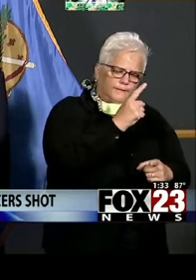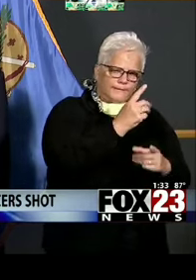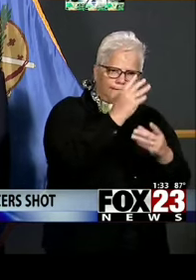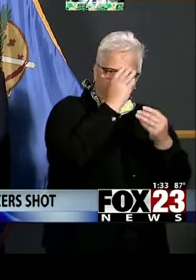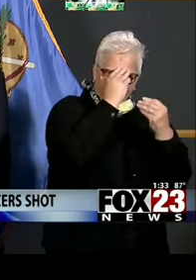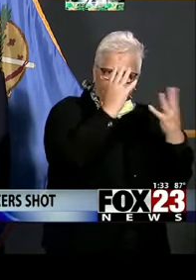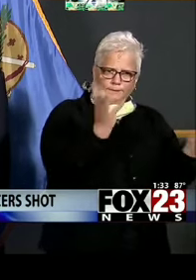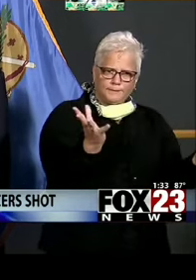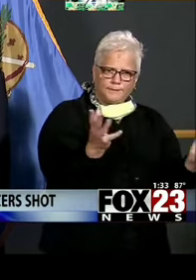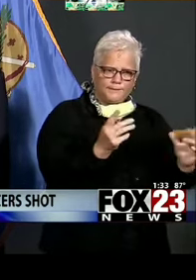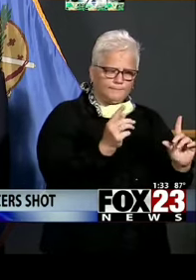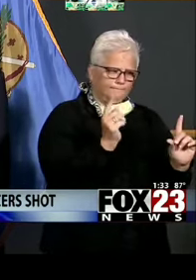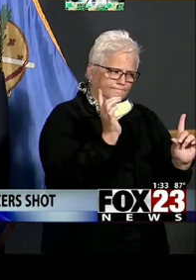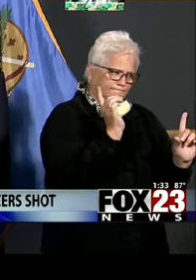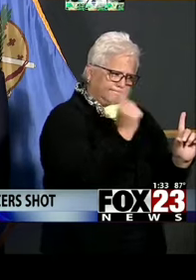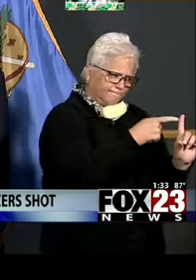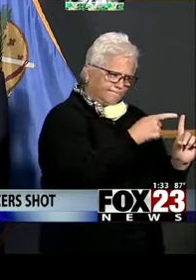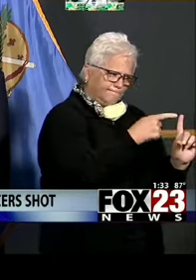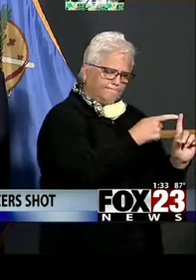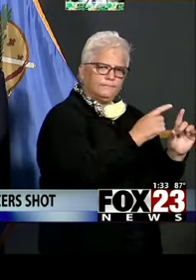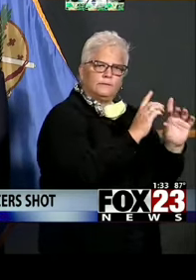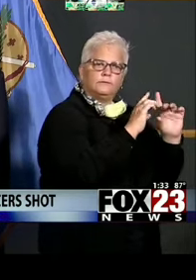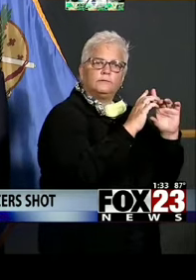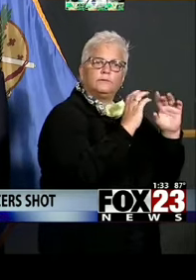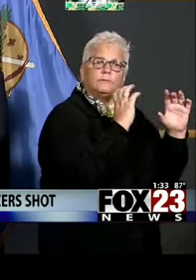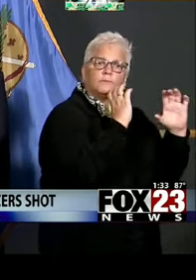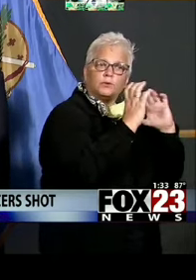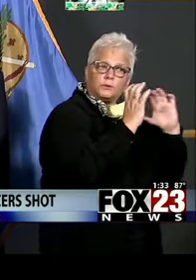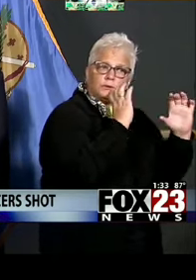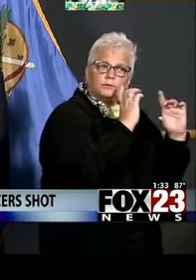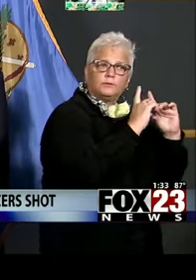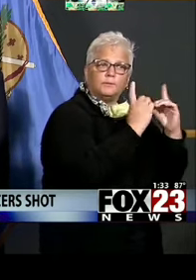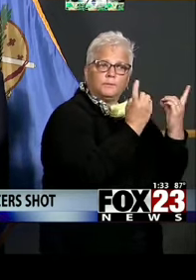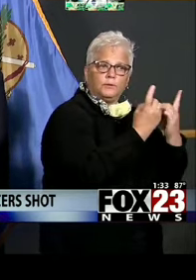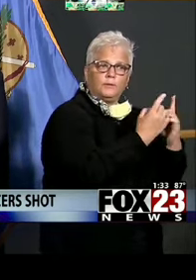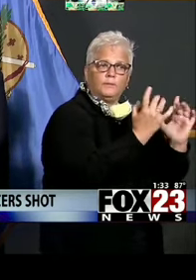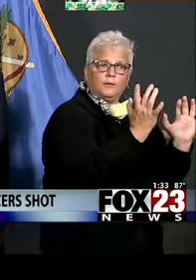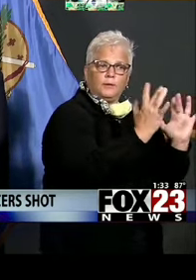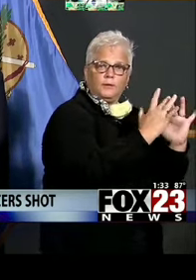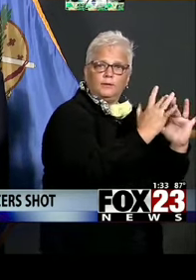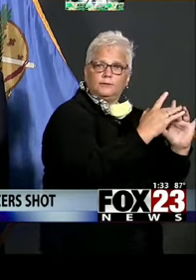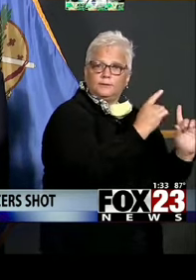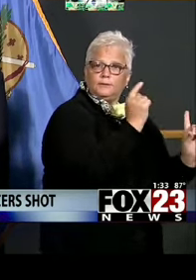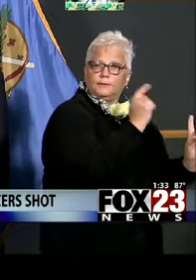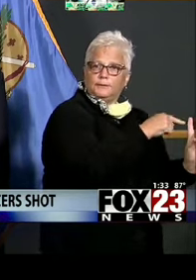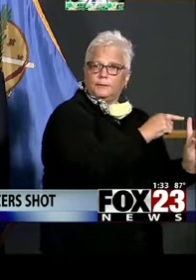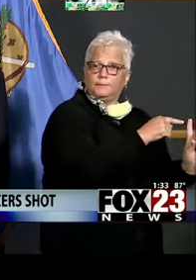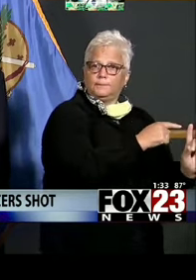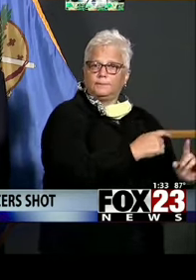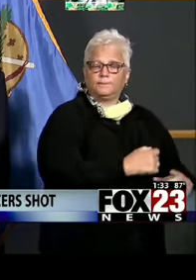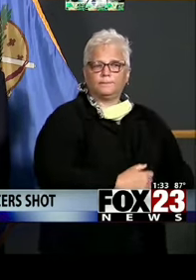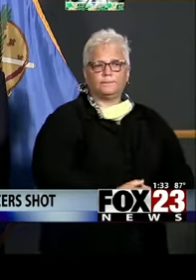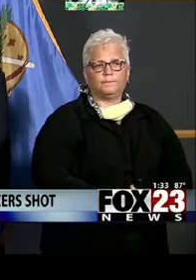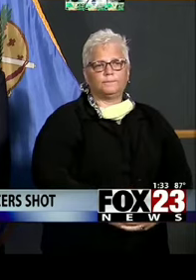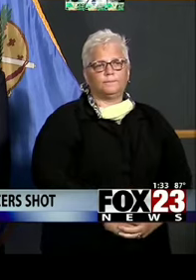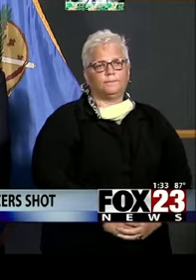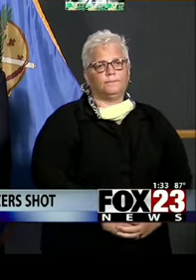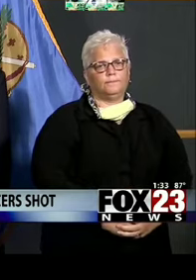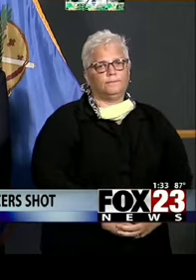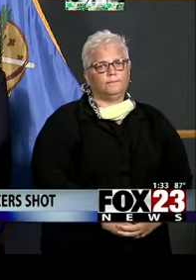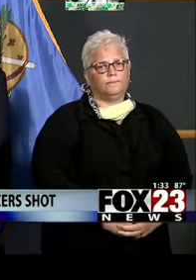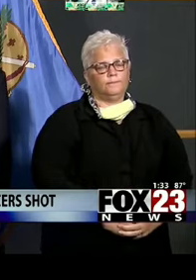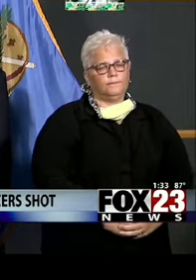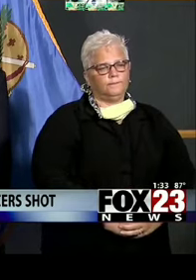hours before finding David Anthony Ware, who they say shot the officers and ran away. Officers found him at a home near 31st and